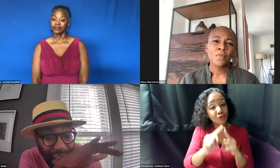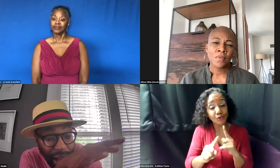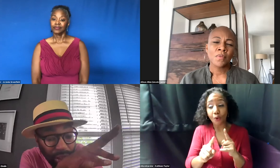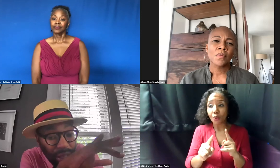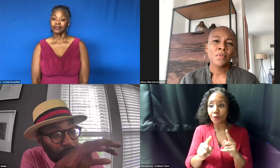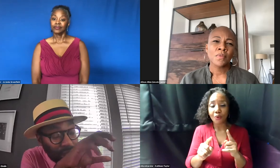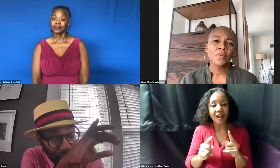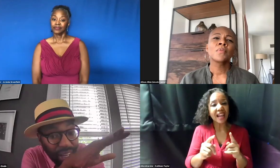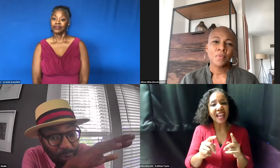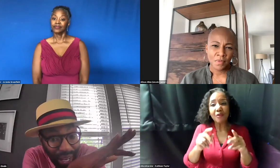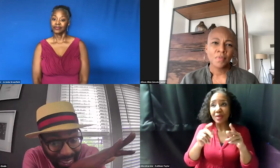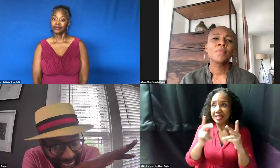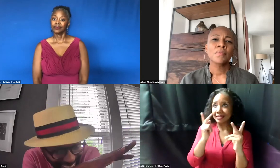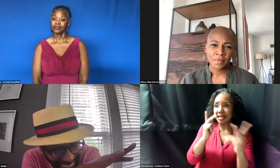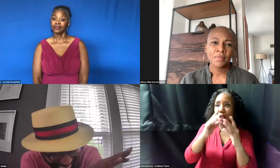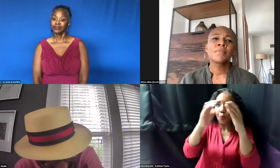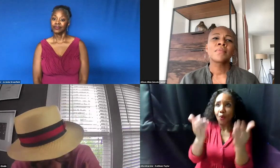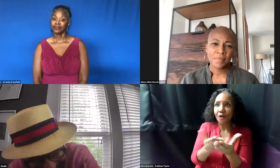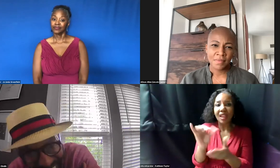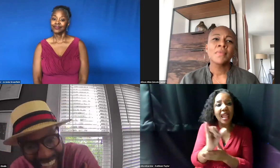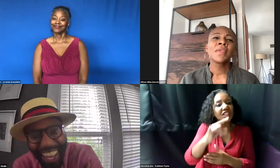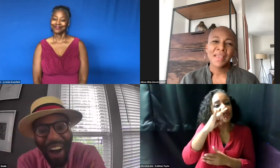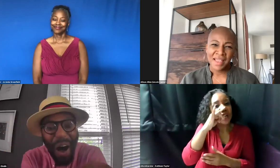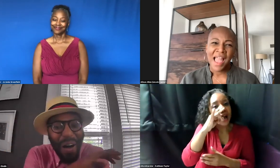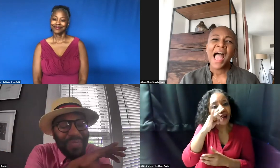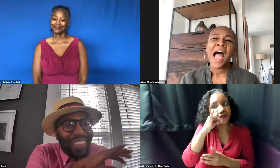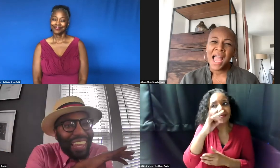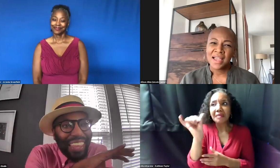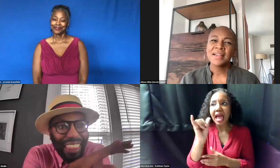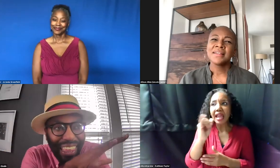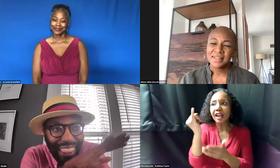look at the world like a child, which is to look at the world like an artist,